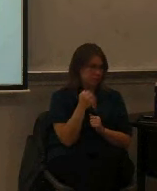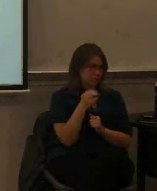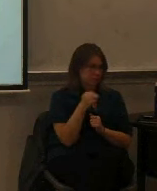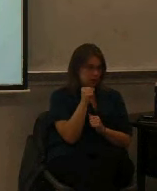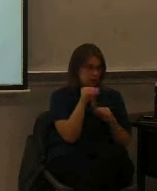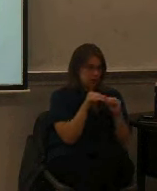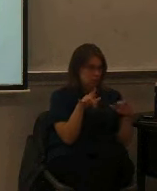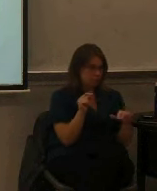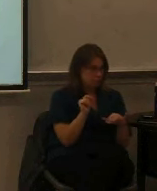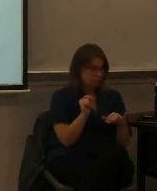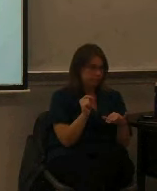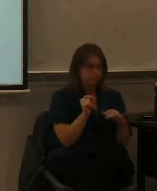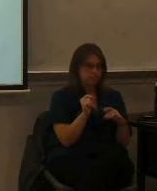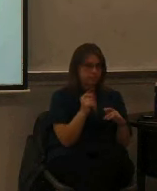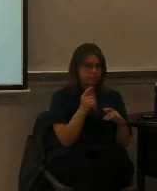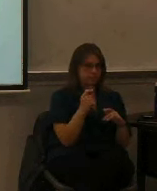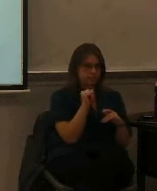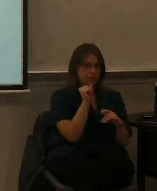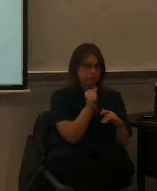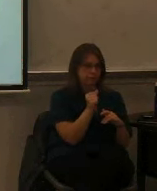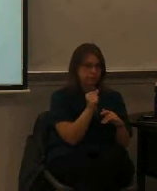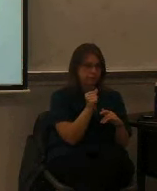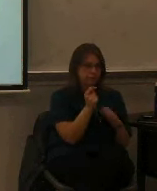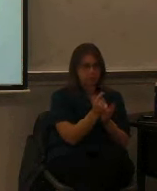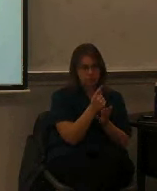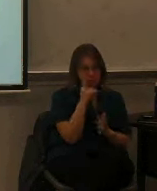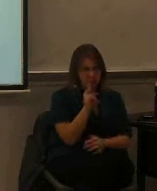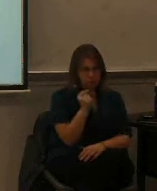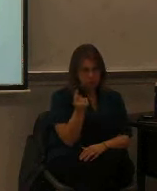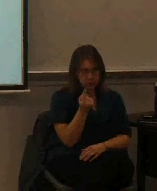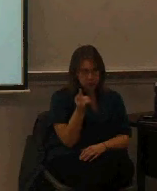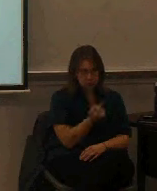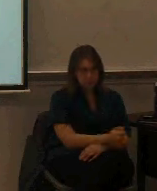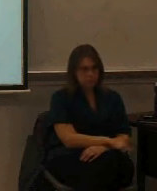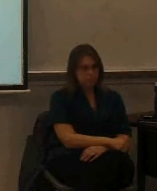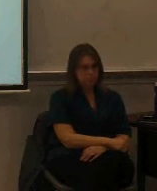it, and there's not necessarily treatments for it.